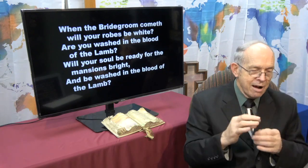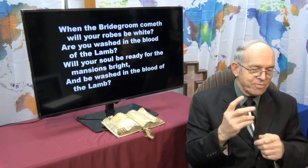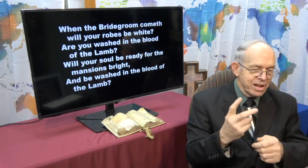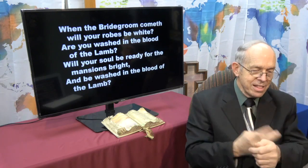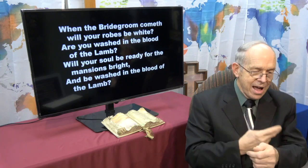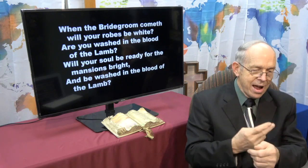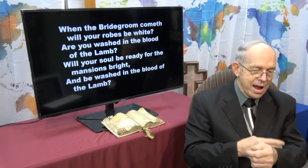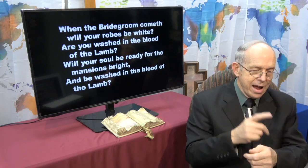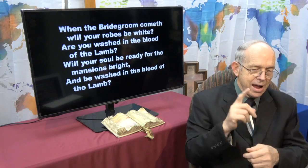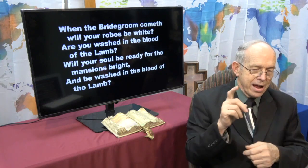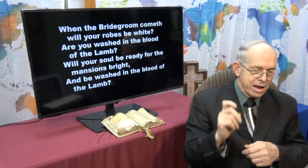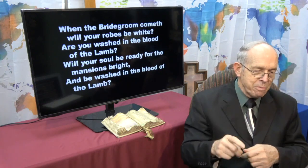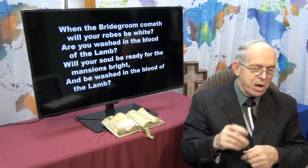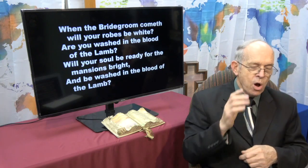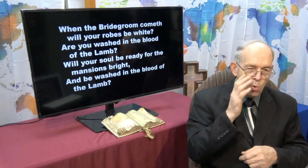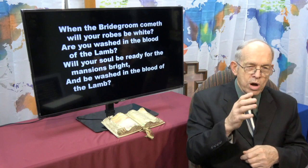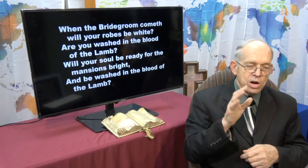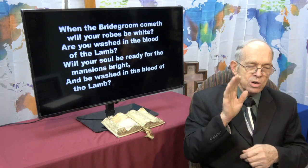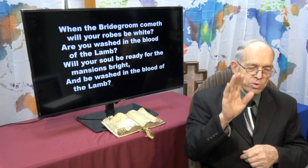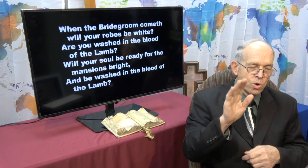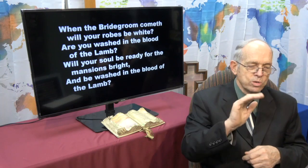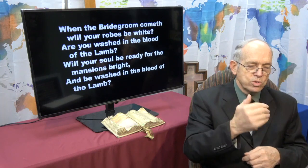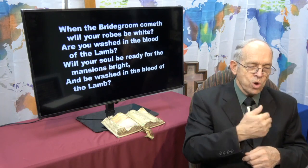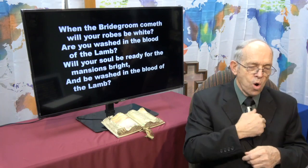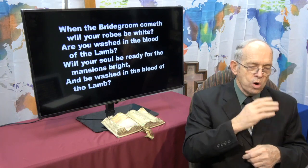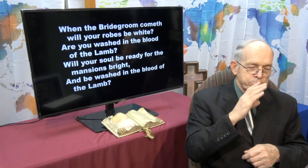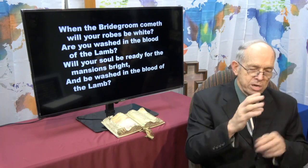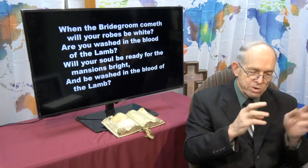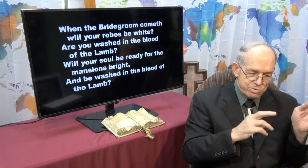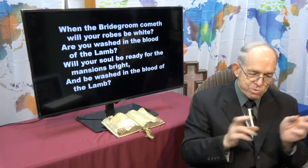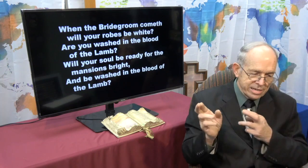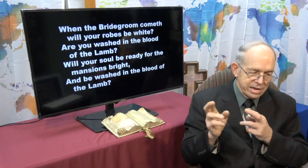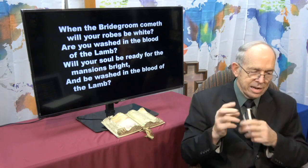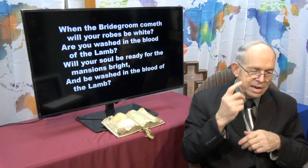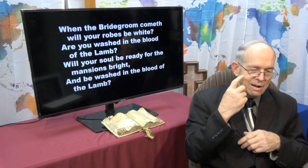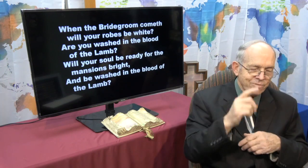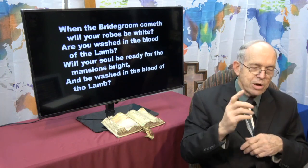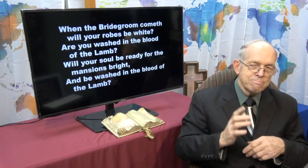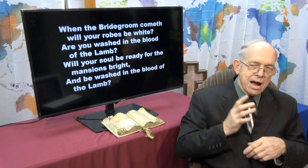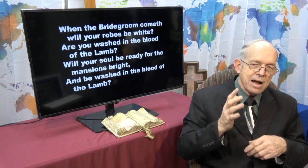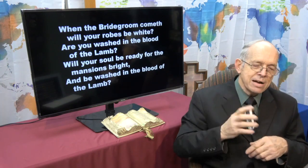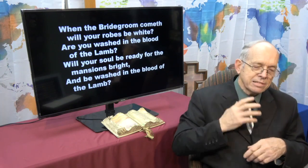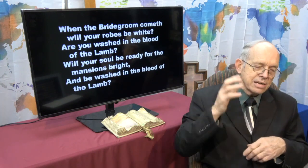the Lamb? Where your soul be ready for